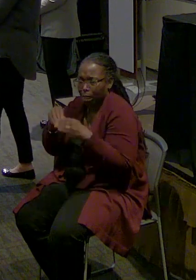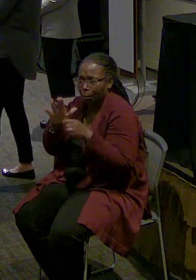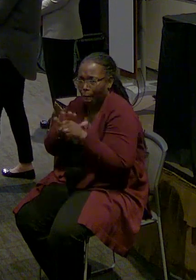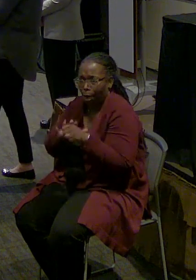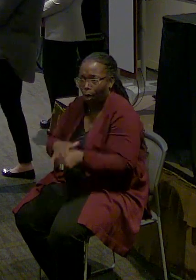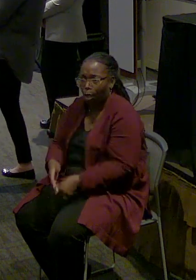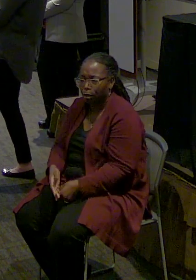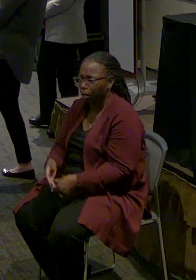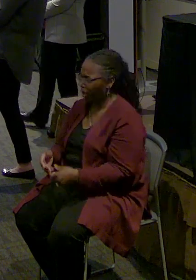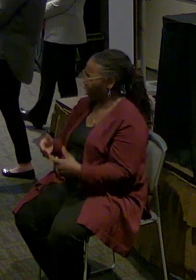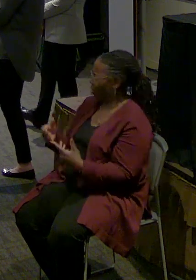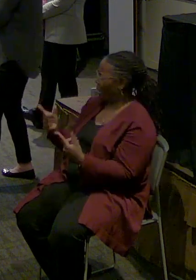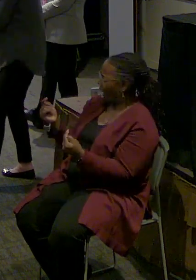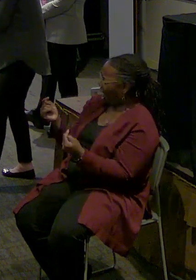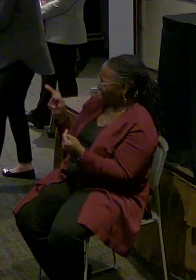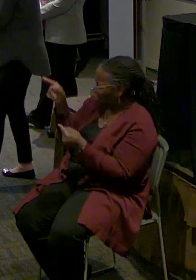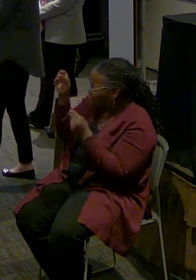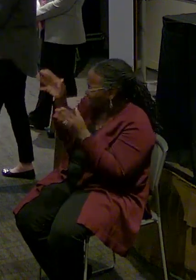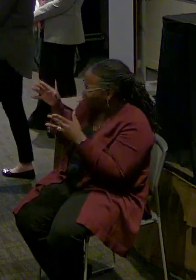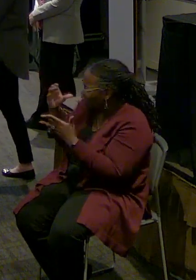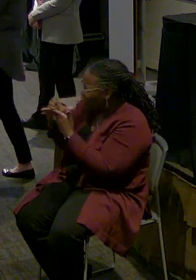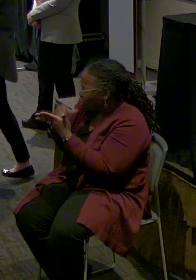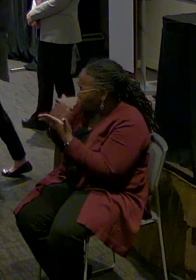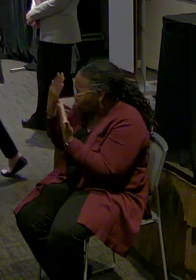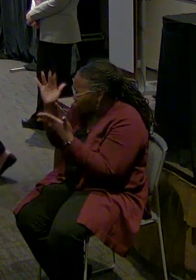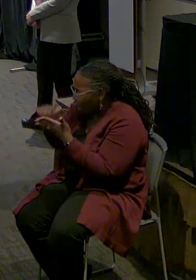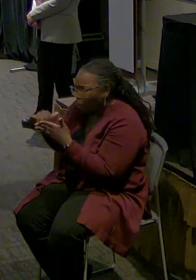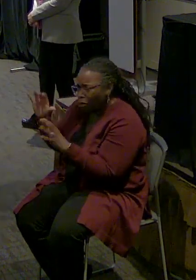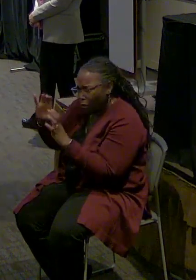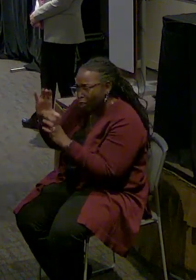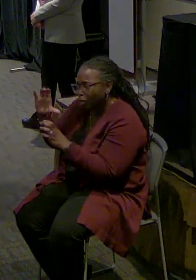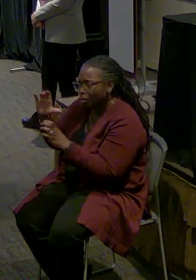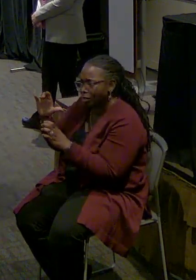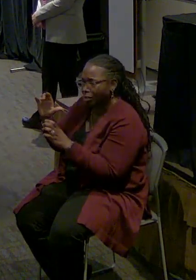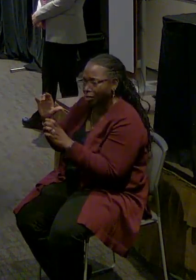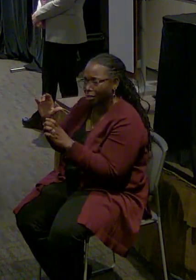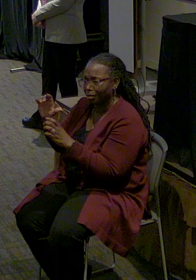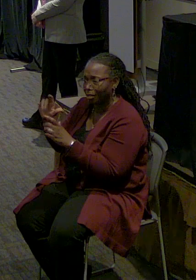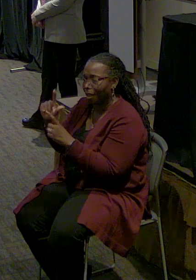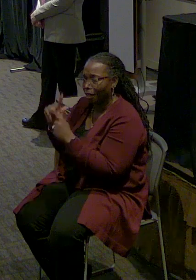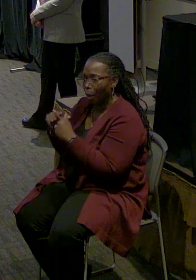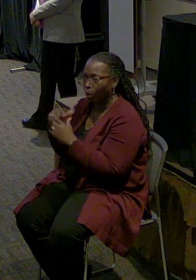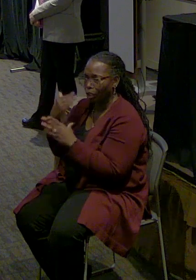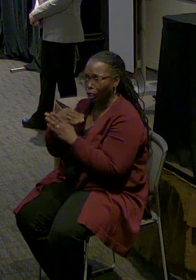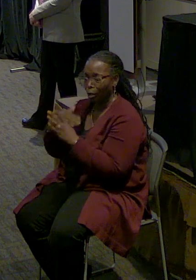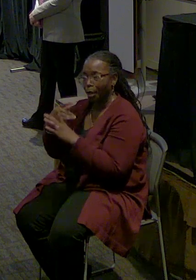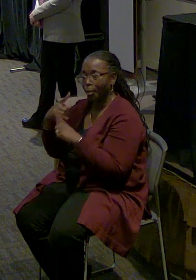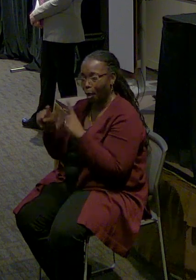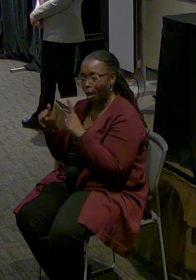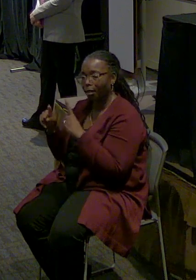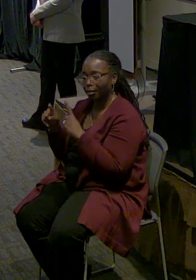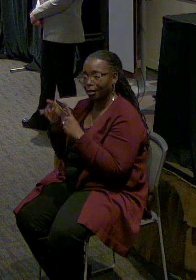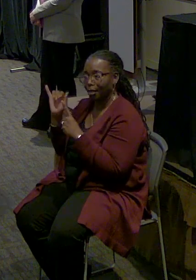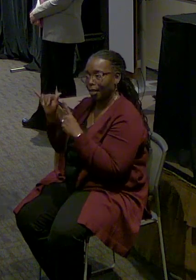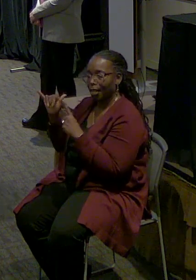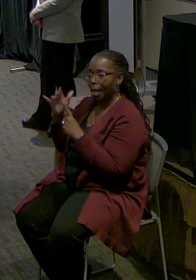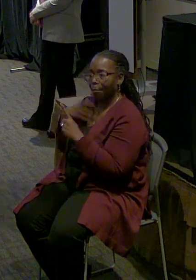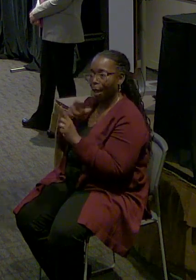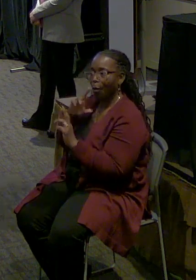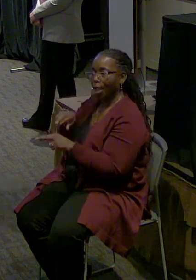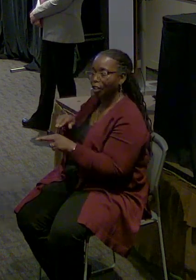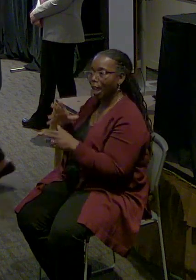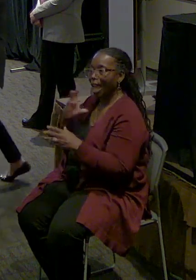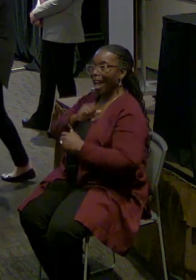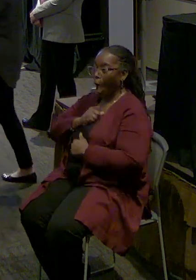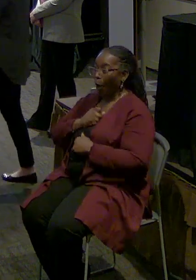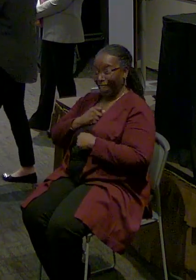area. What? You're teaching the course and you don't know that that credential's aligned. That was disturbing. But I hid that part of my reaction and I just